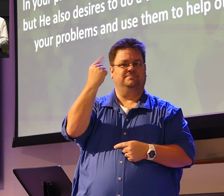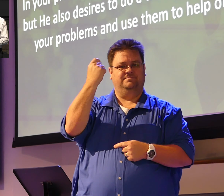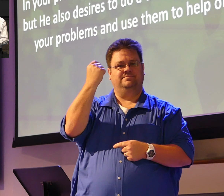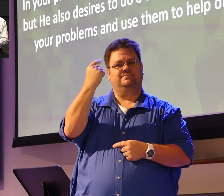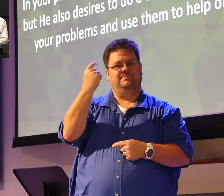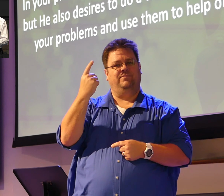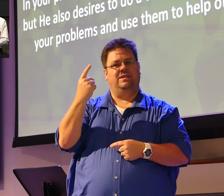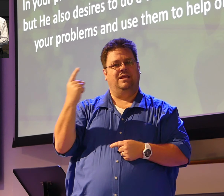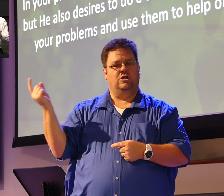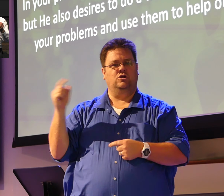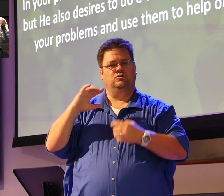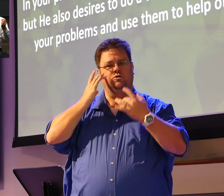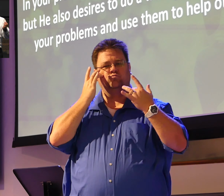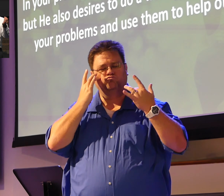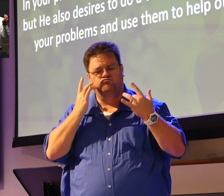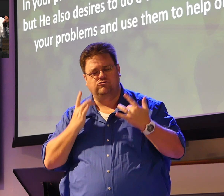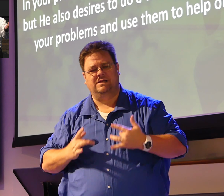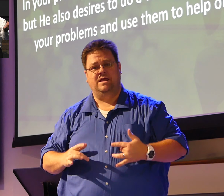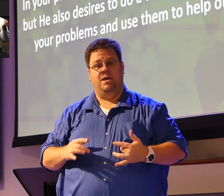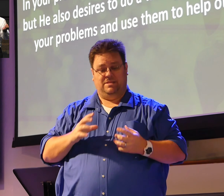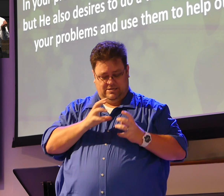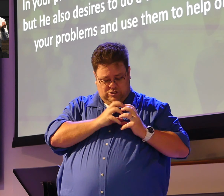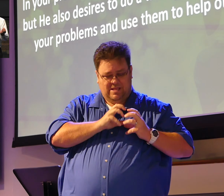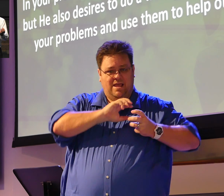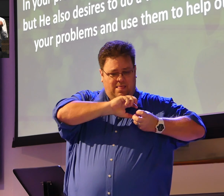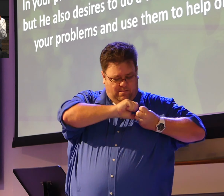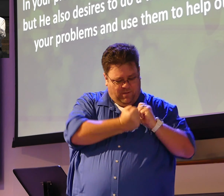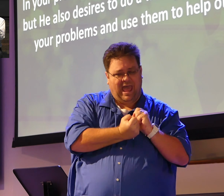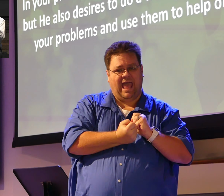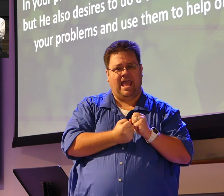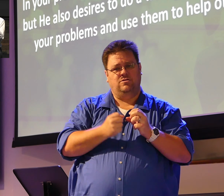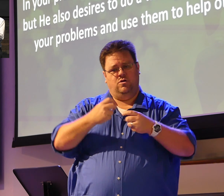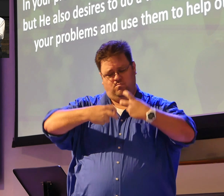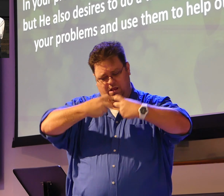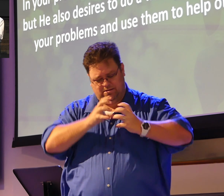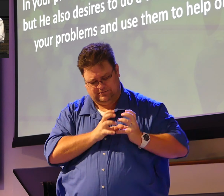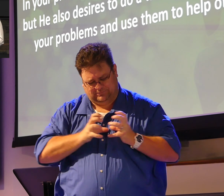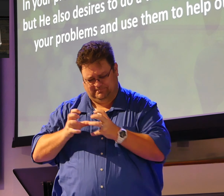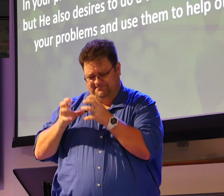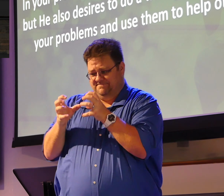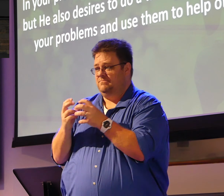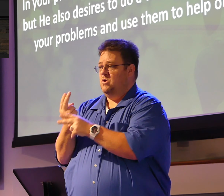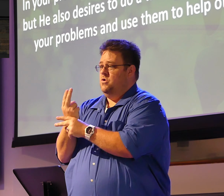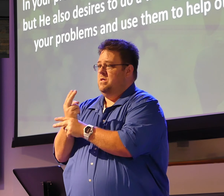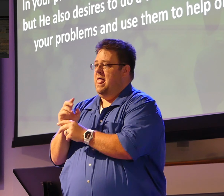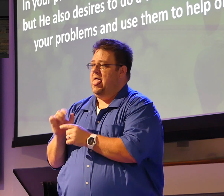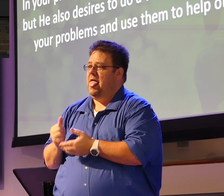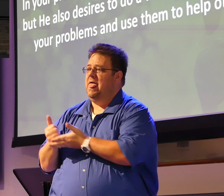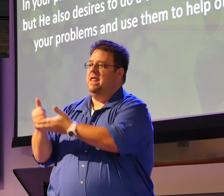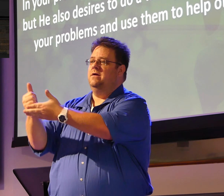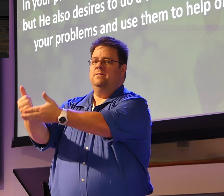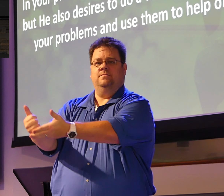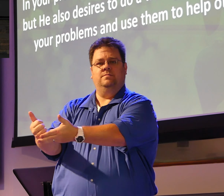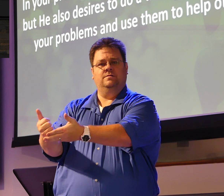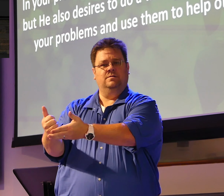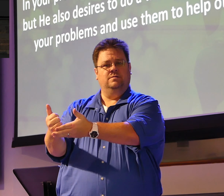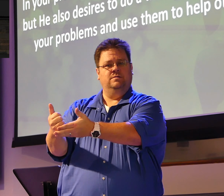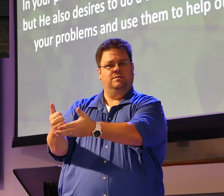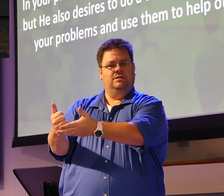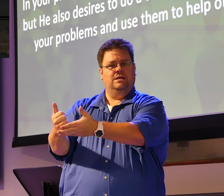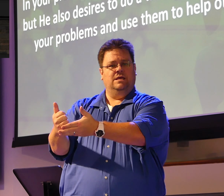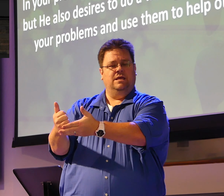all about but they decided to take that pain take that problem and use it to help other people